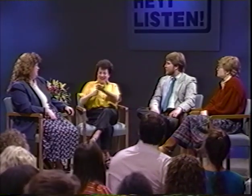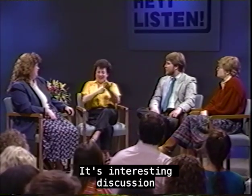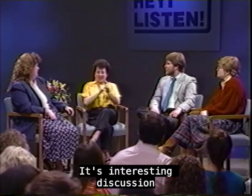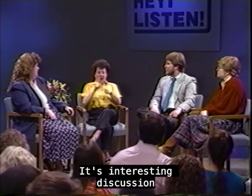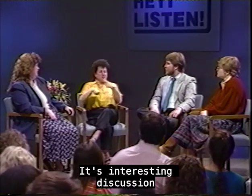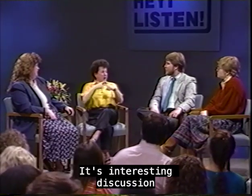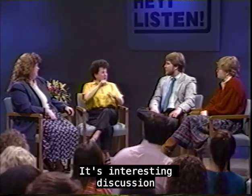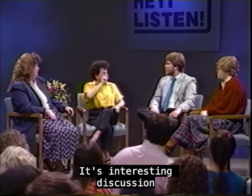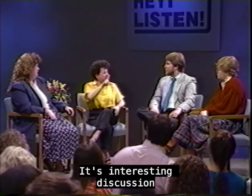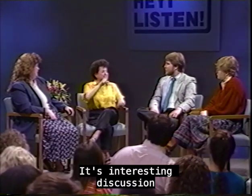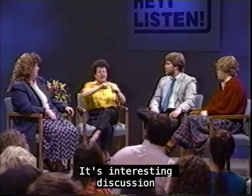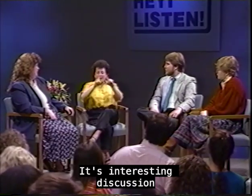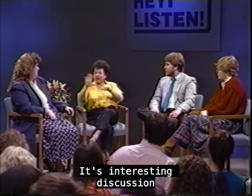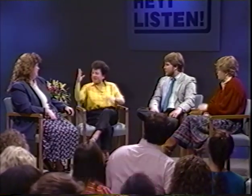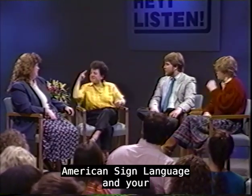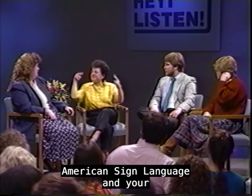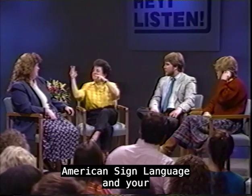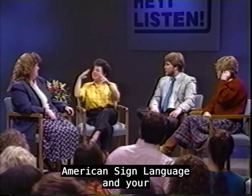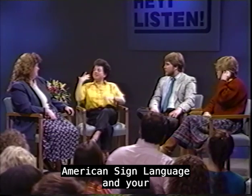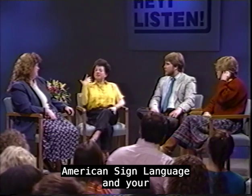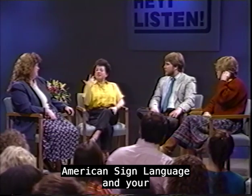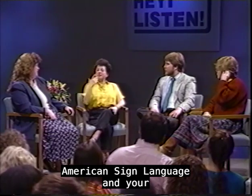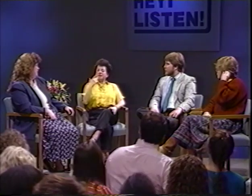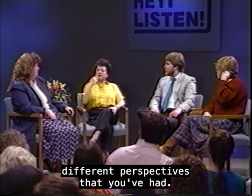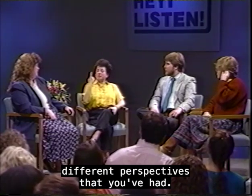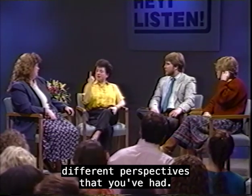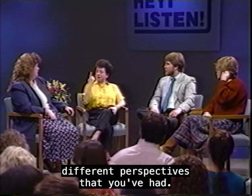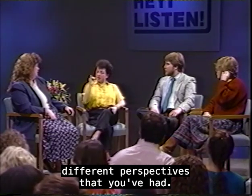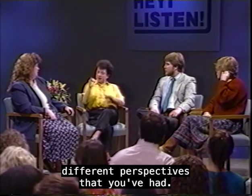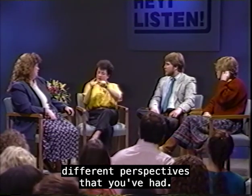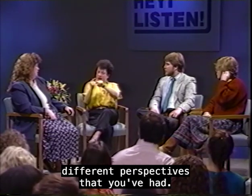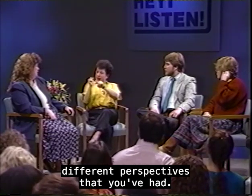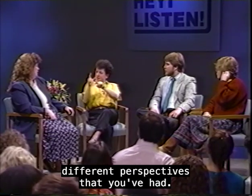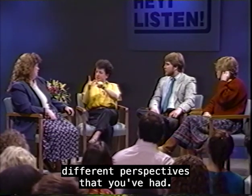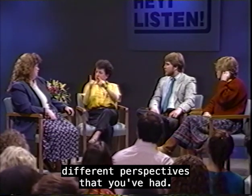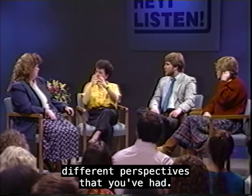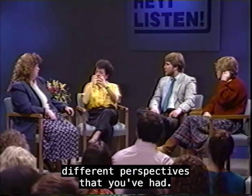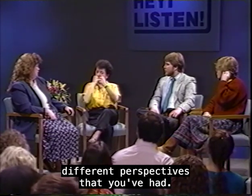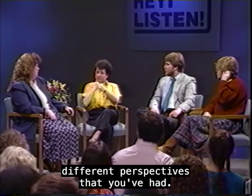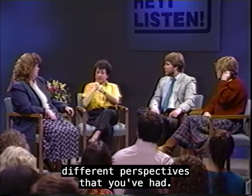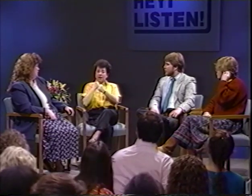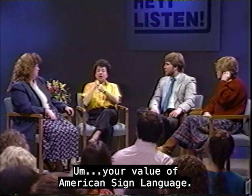It's an interesting discussion that we're having about American Sign Language and your different perspectives that you've had.